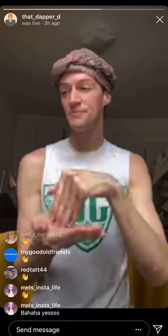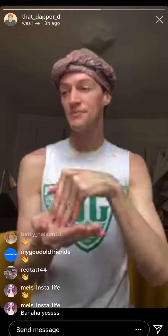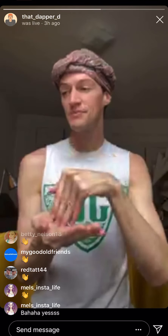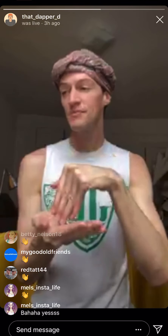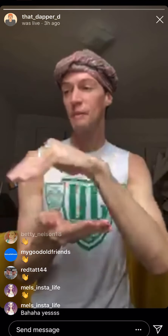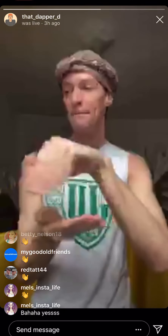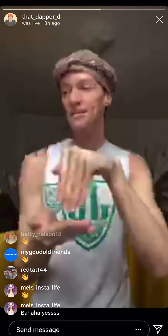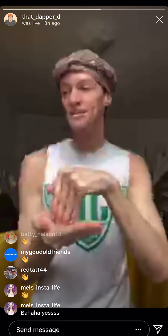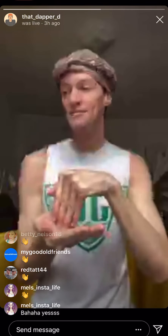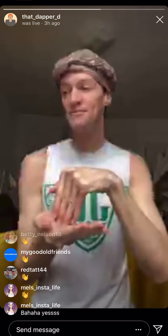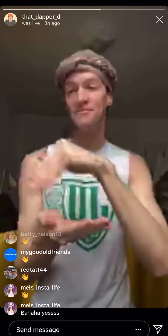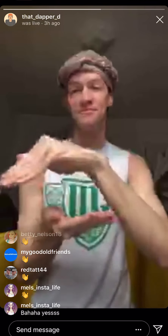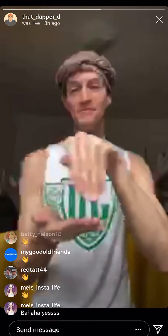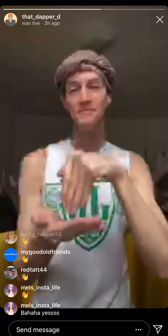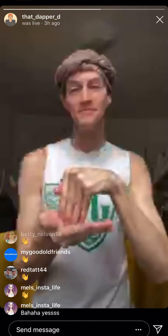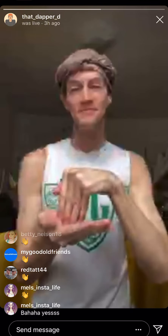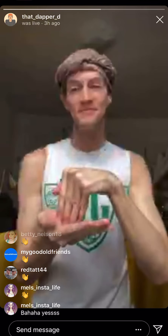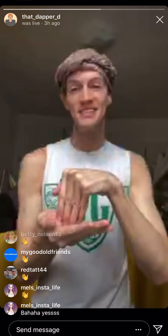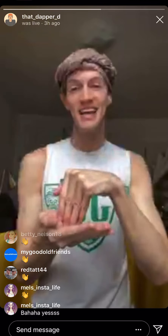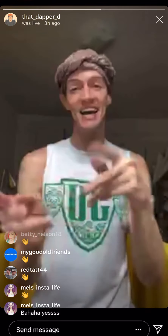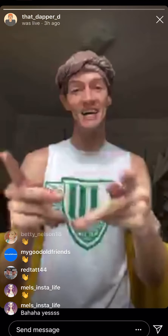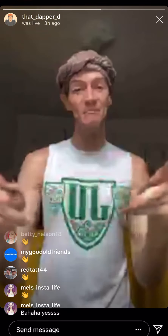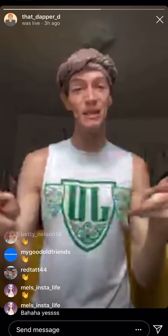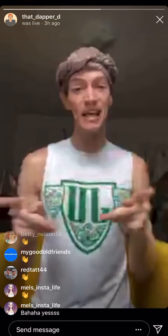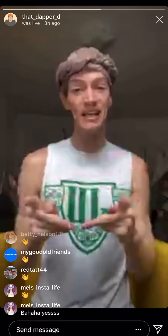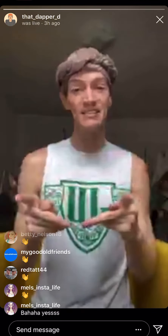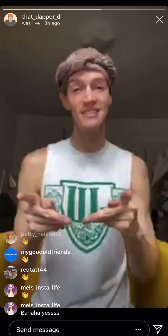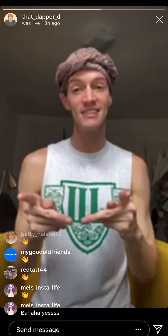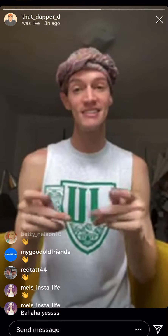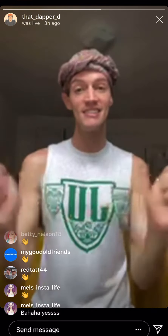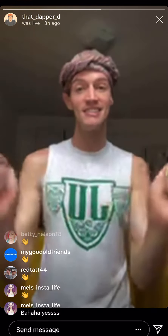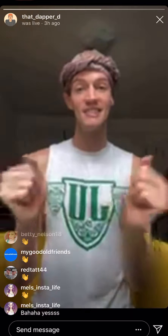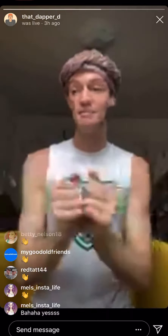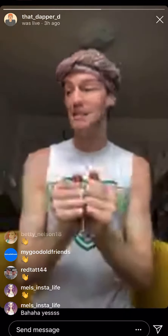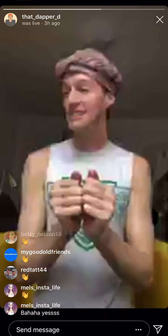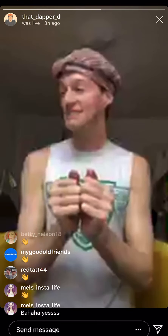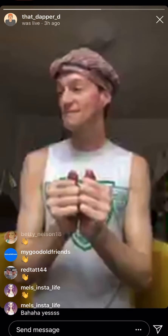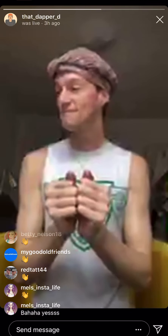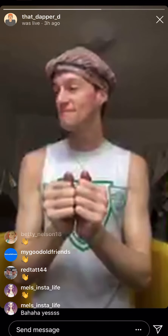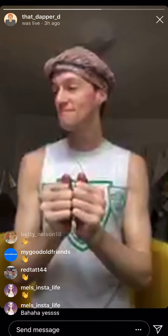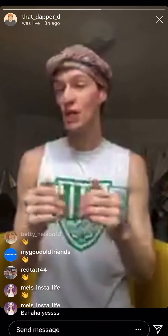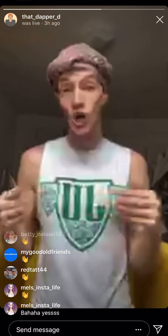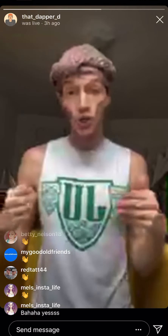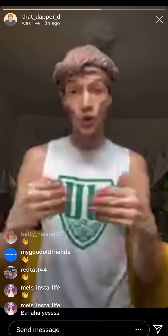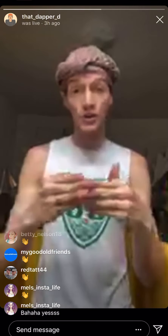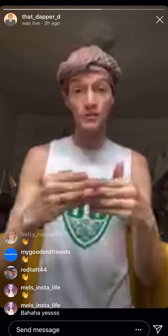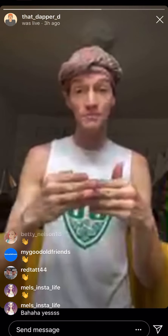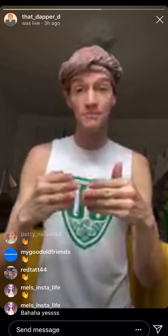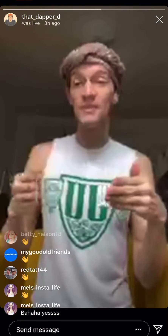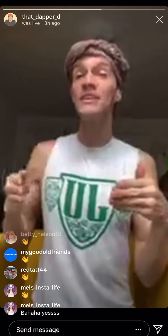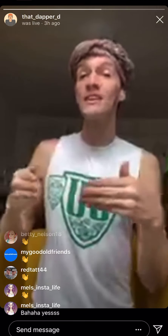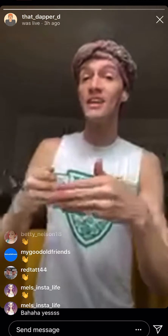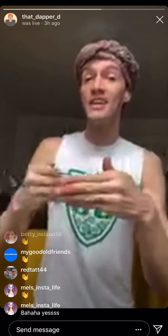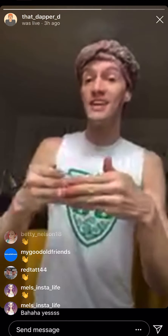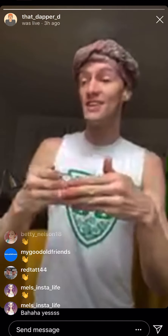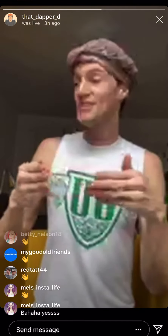middle yeah place to meet corner you just uh